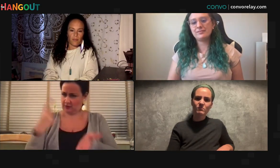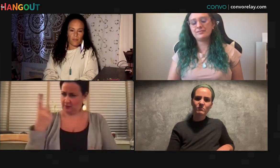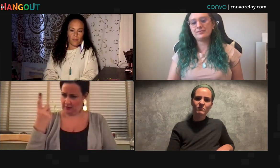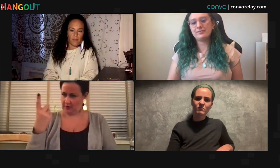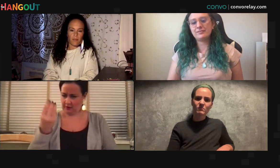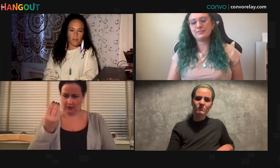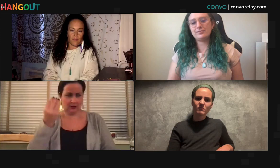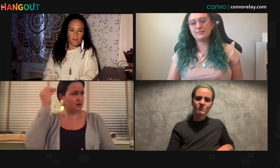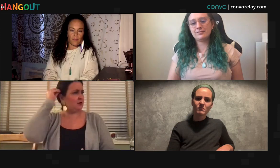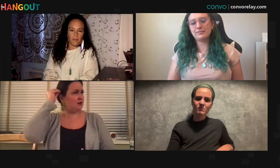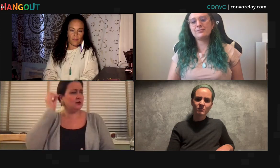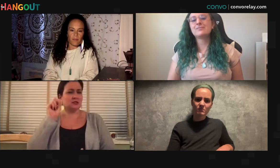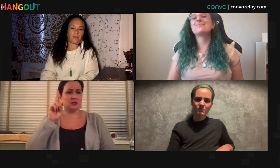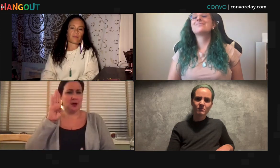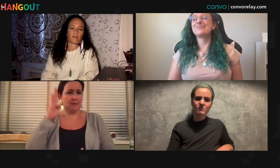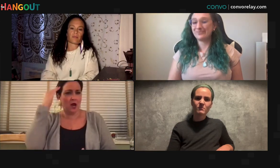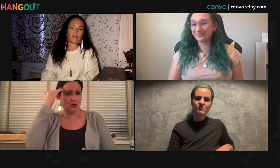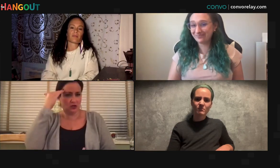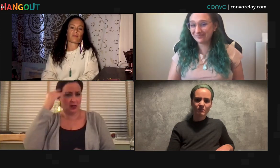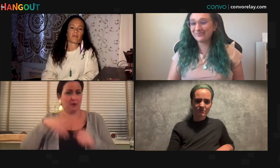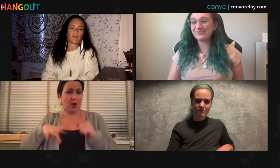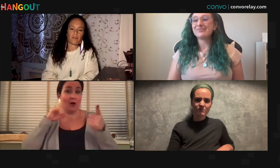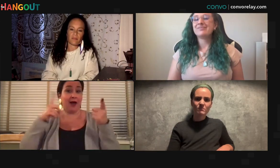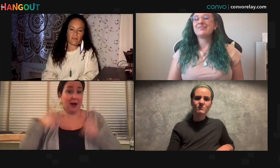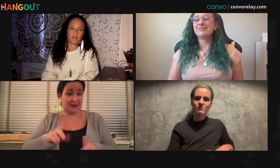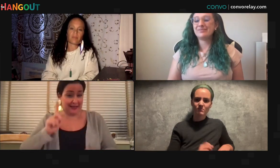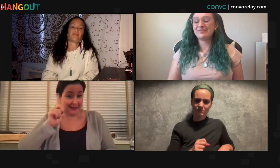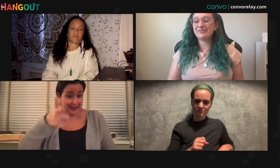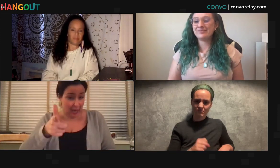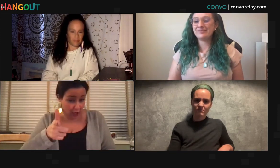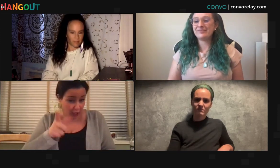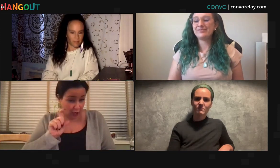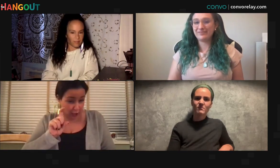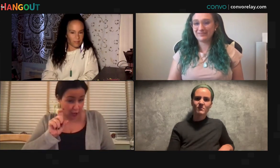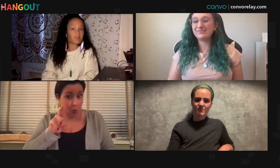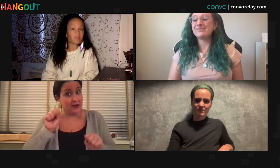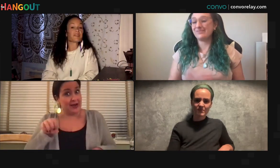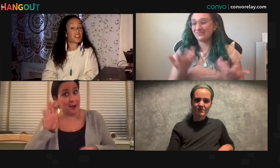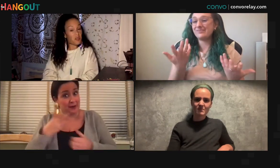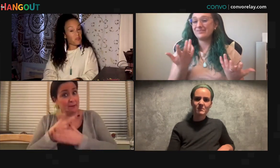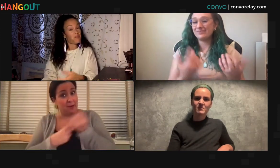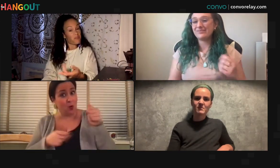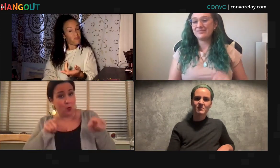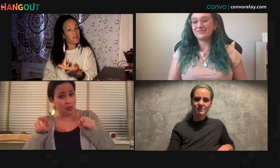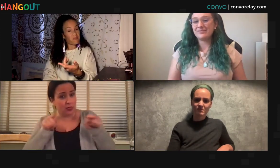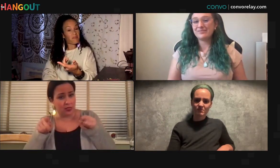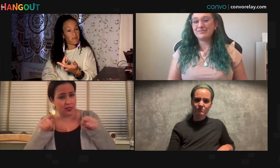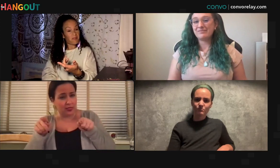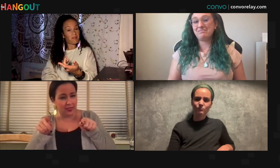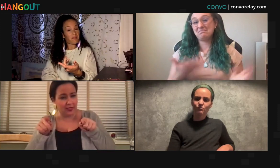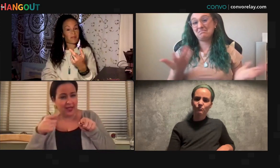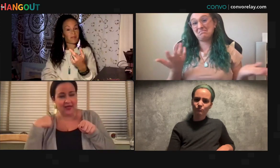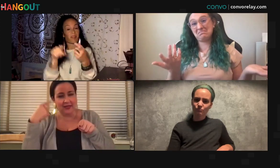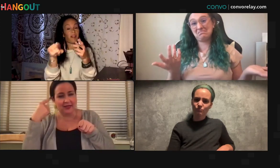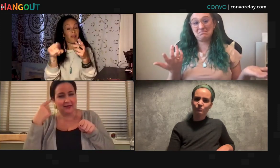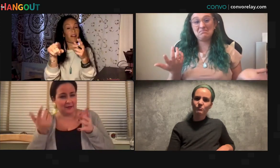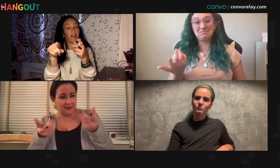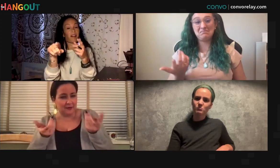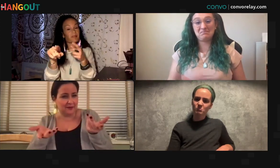also be when you notice something and then you put it in your subconscious and perhaps it'll happen later. So I think